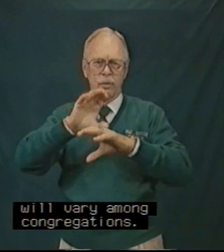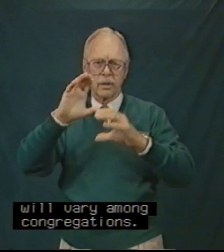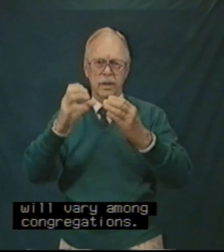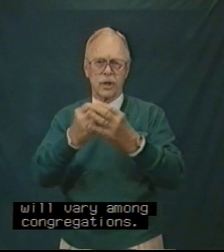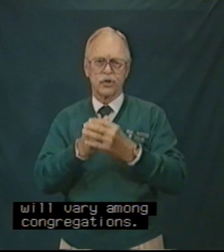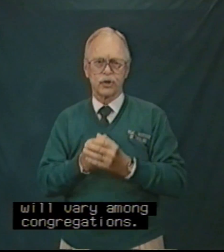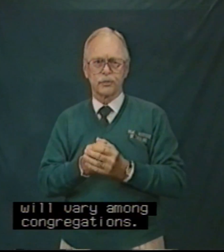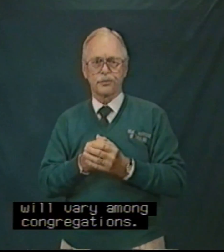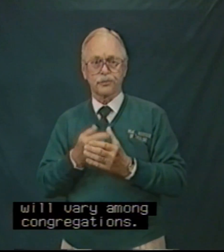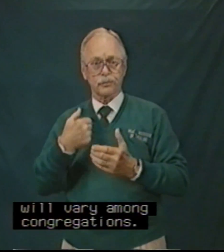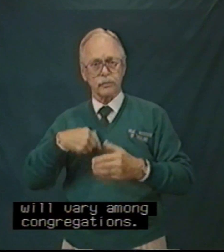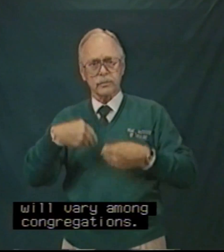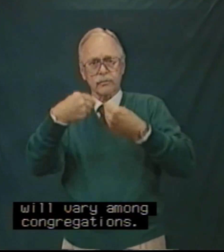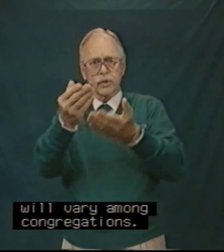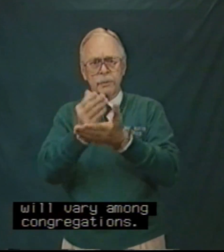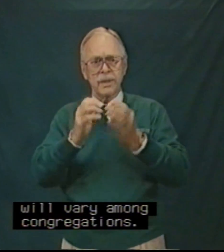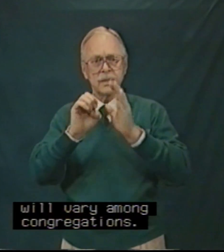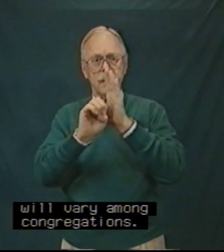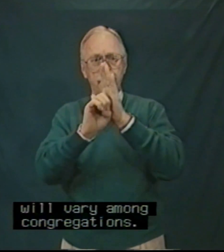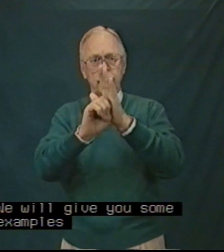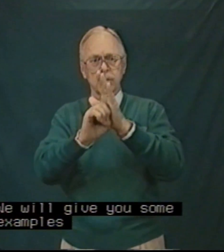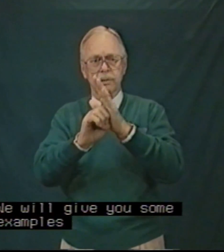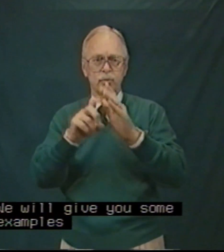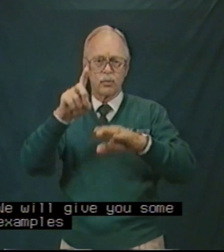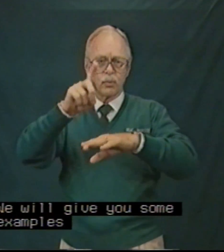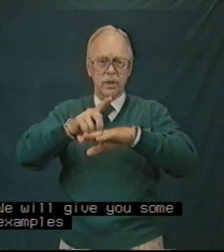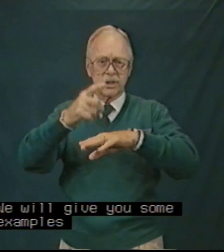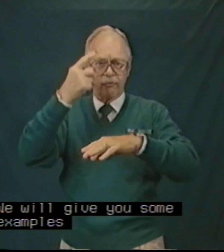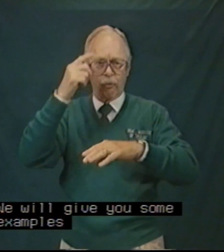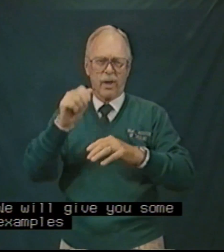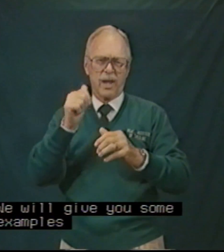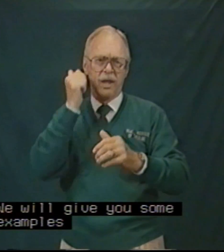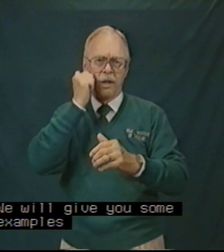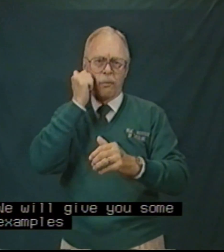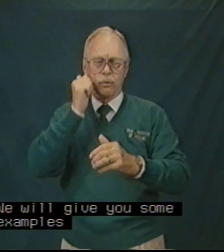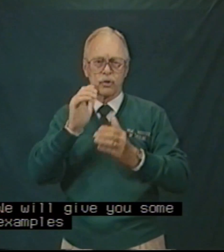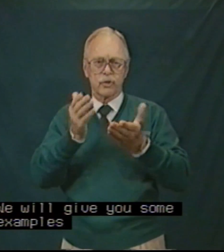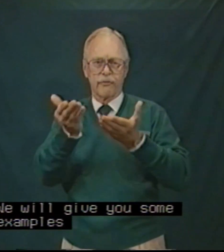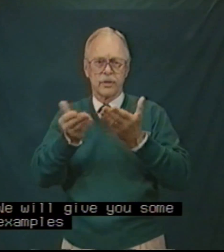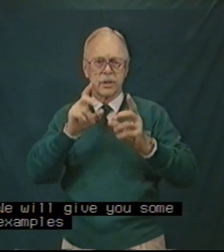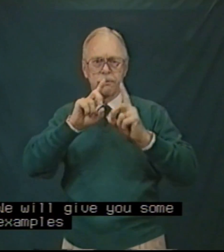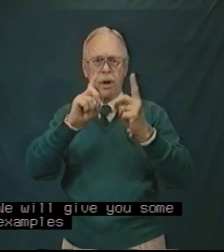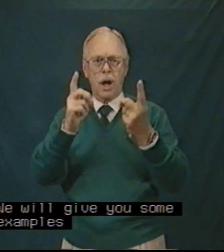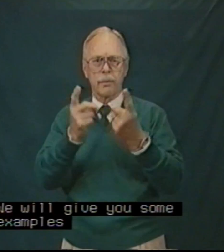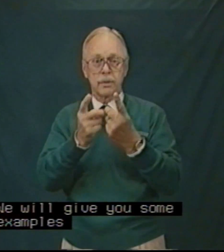of the Practical Services Department. Each of these is a separate committee.